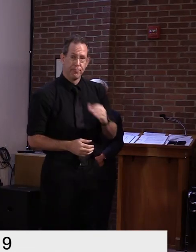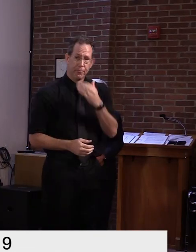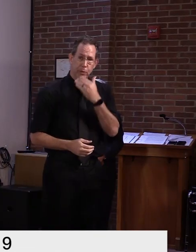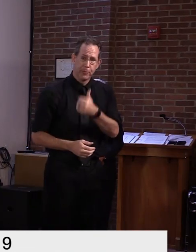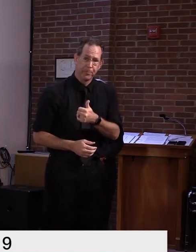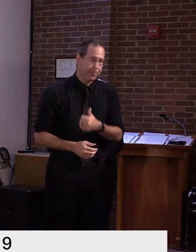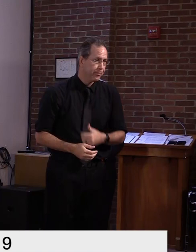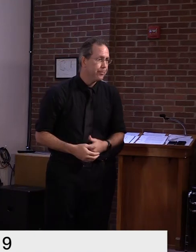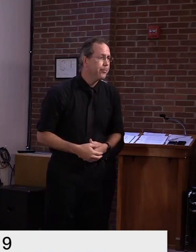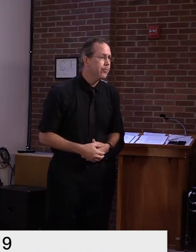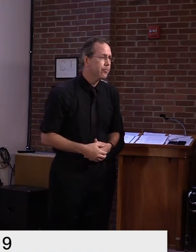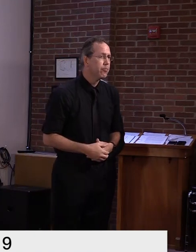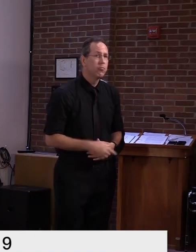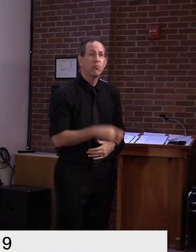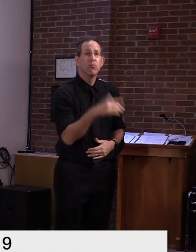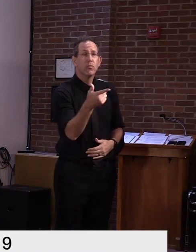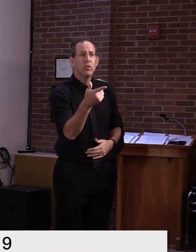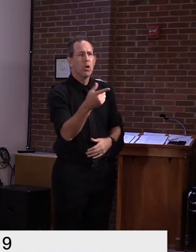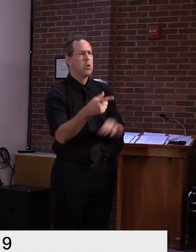Steve? I'm good, Virginia. Oh,